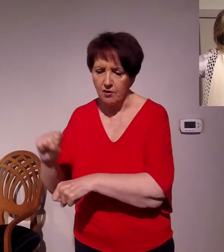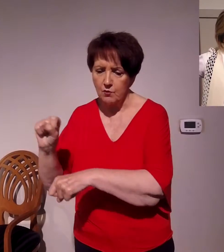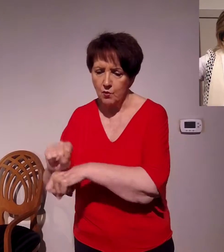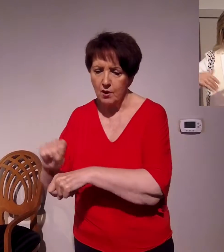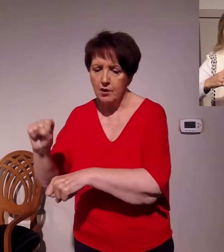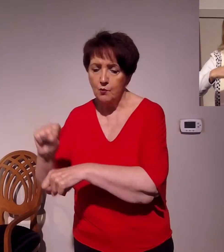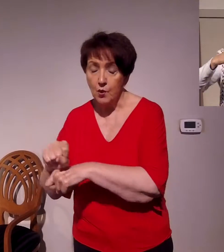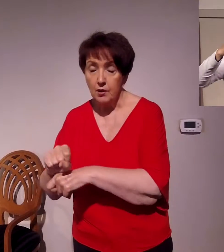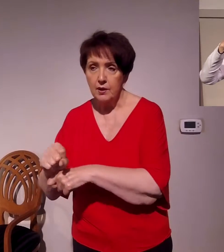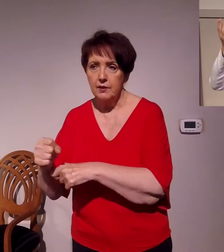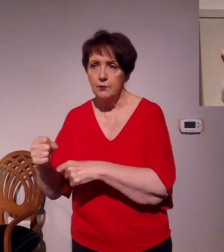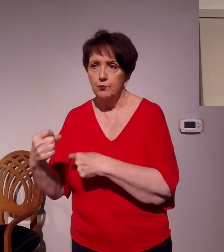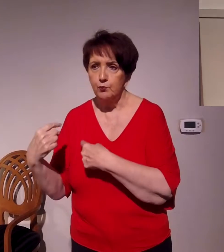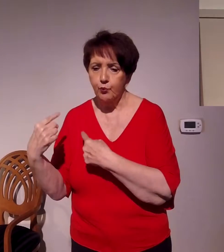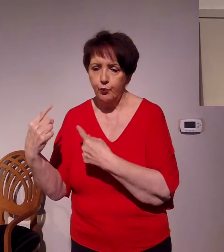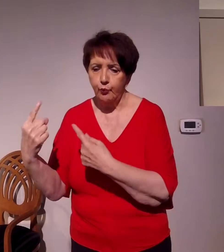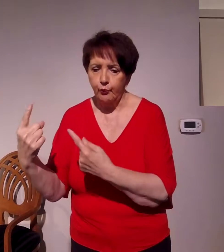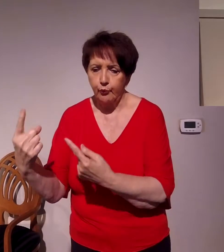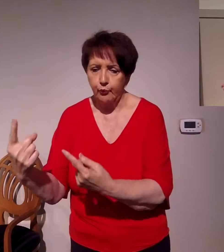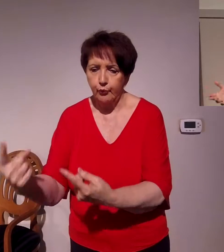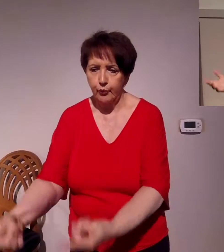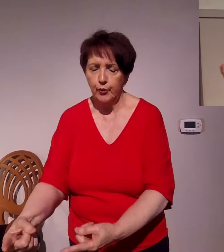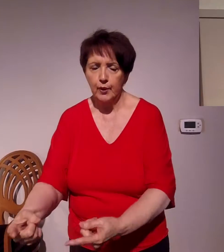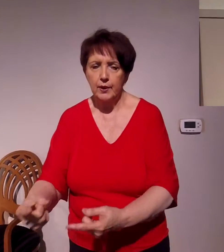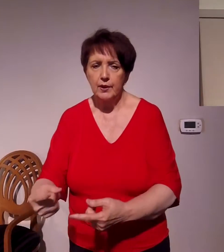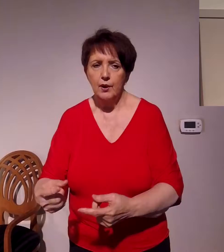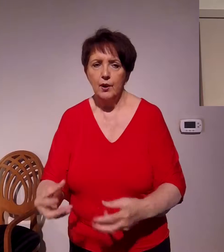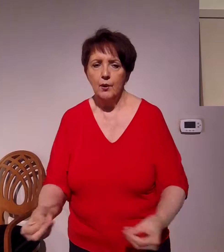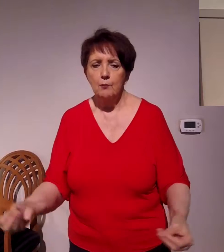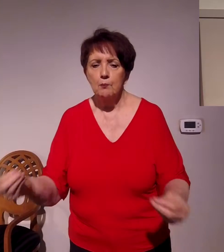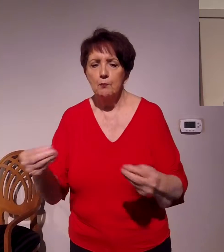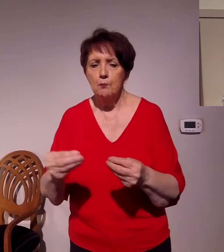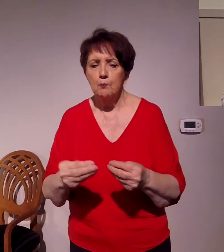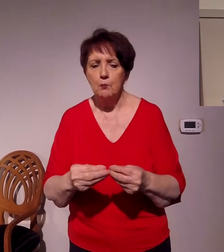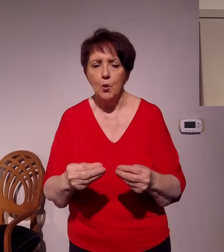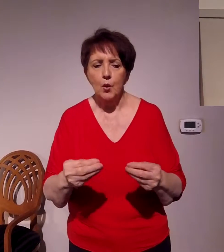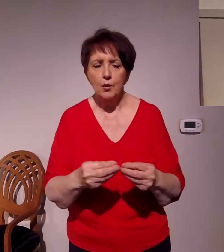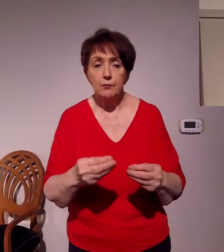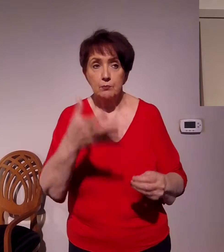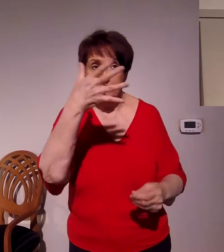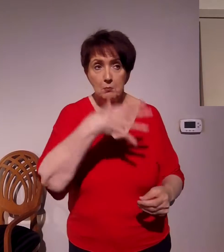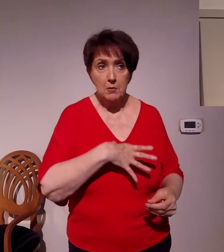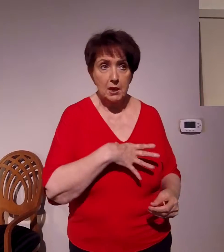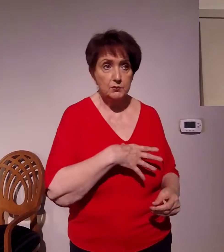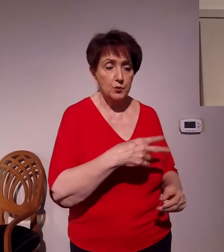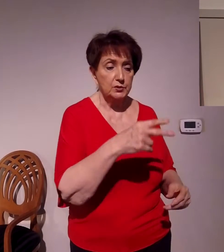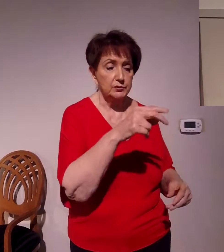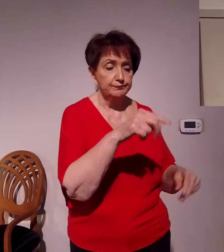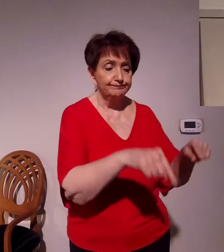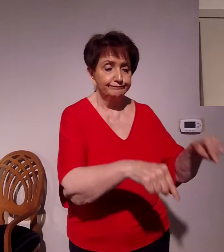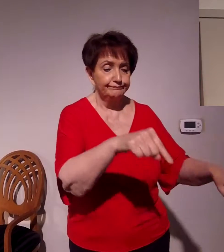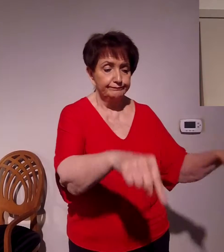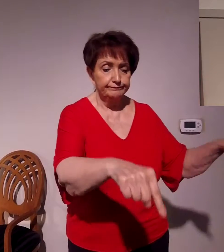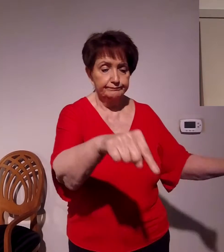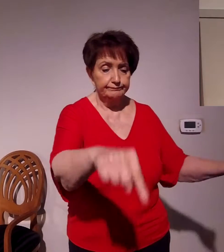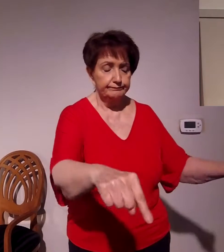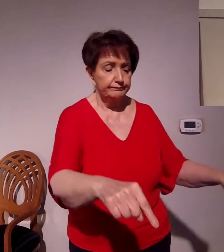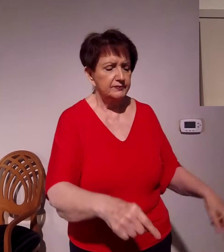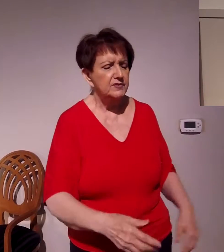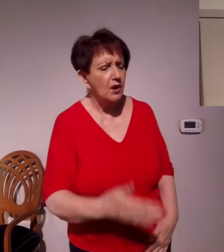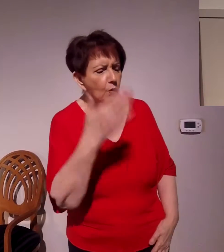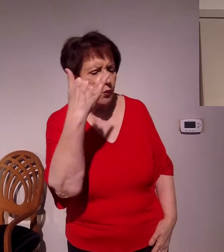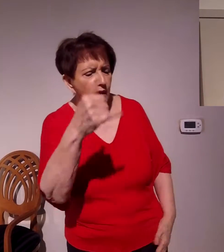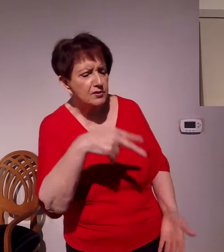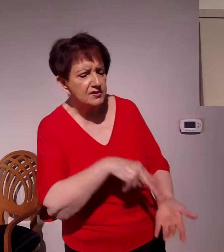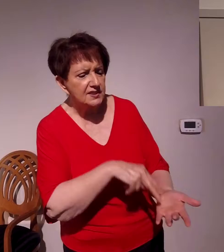Along the day, as the day continued, there were other men standing around. And the vineyard owner said, hey, why are you